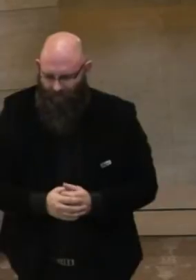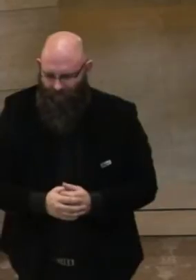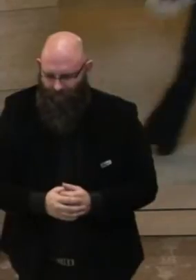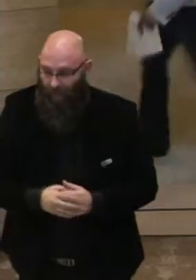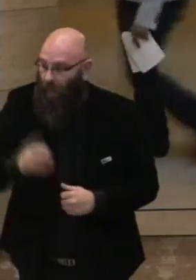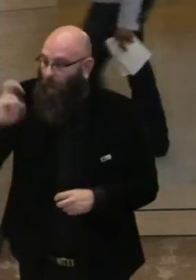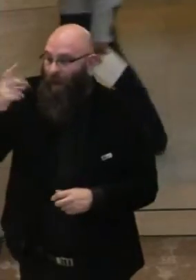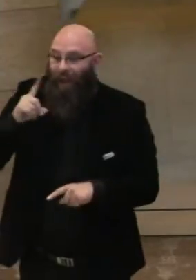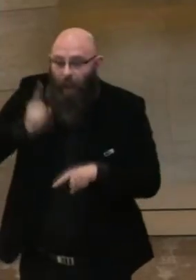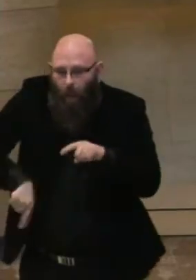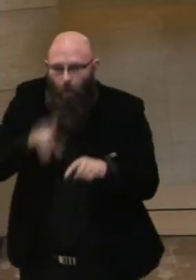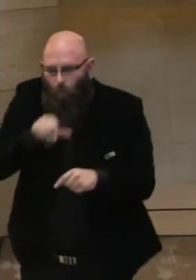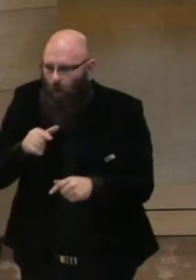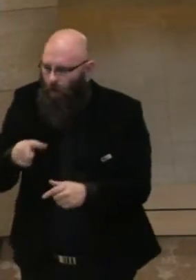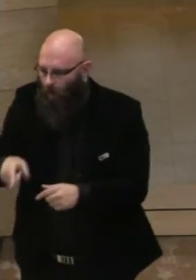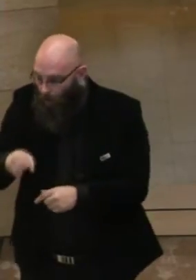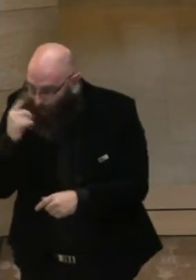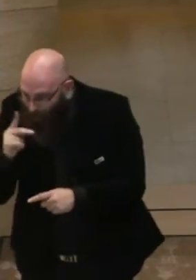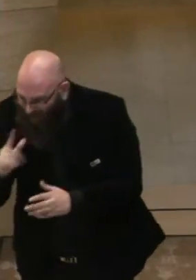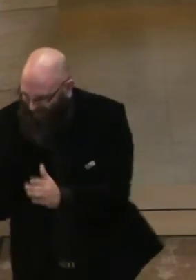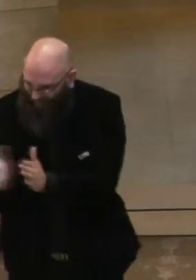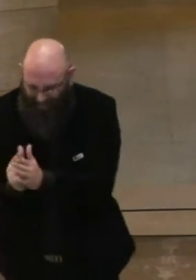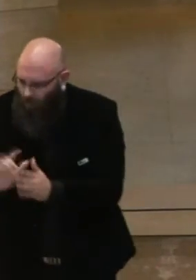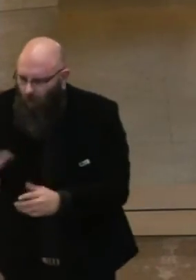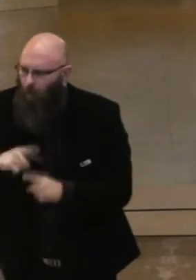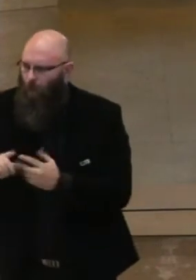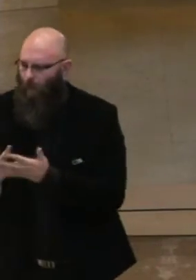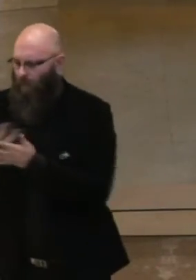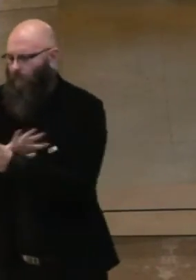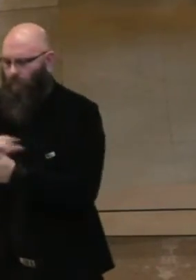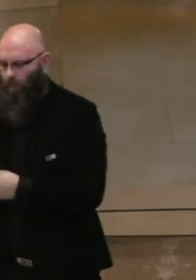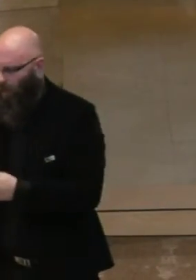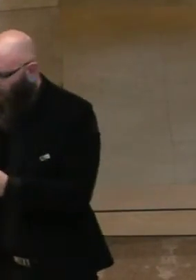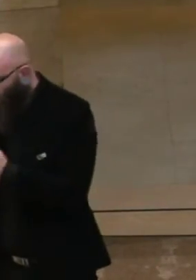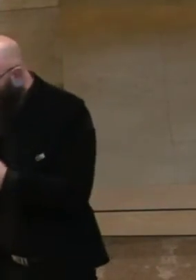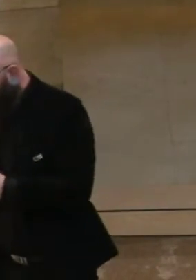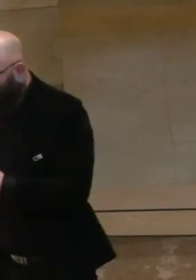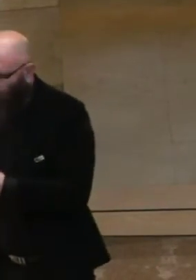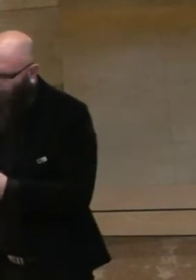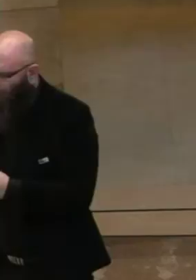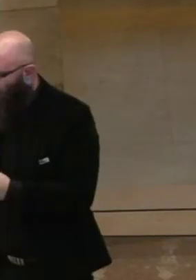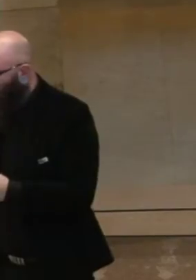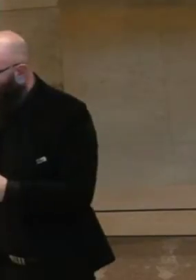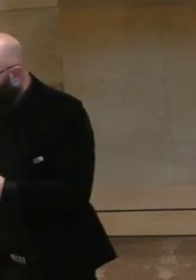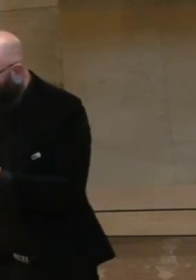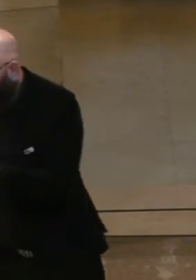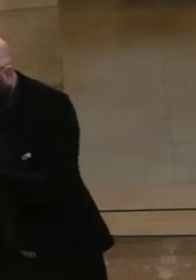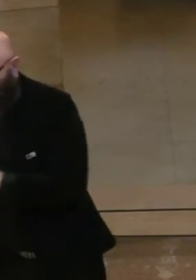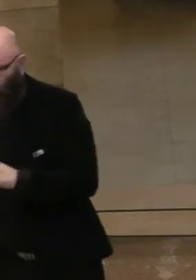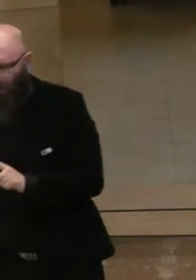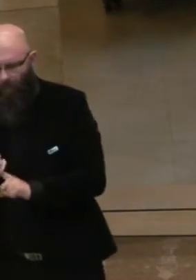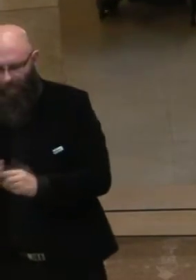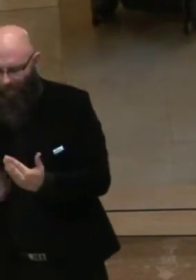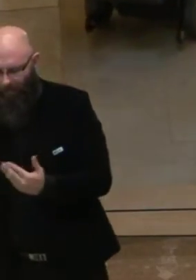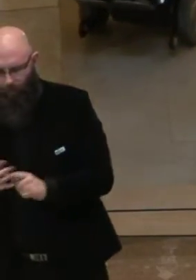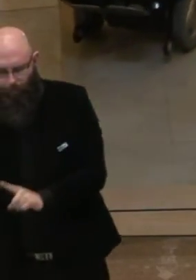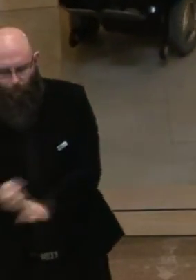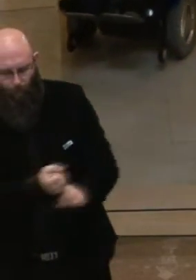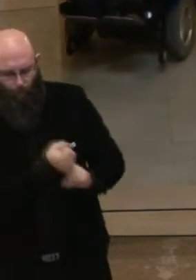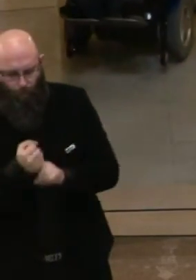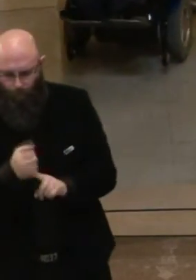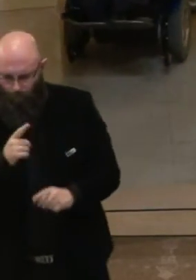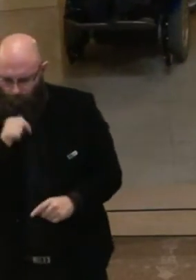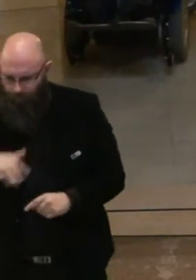with marijuana and blacks with heroin, then we could criminalize both heavily. We could disrupt their